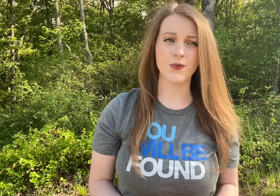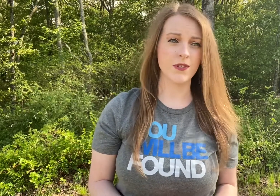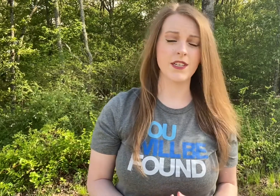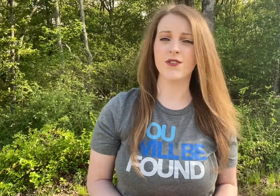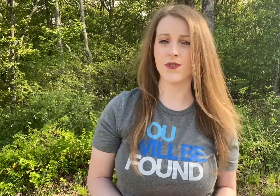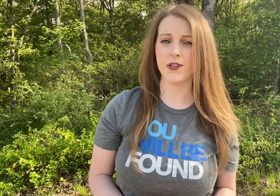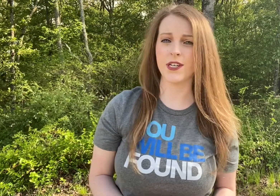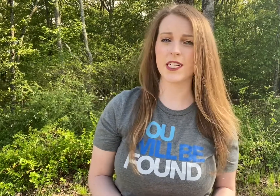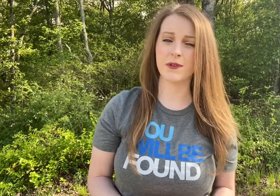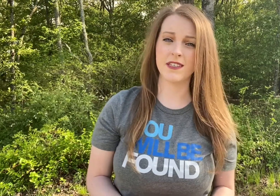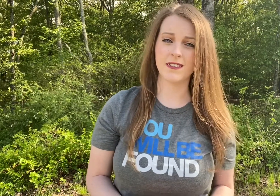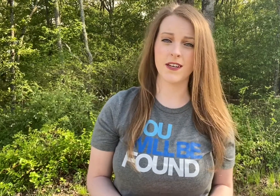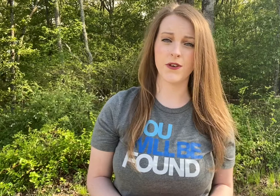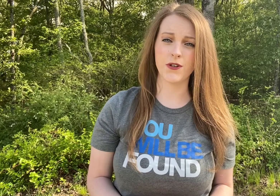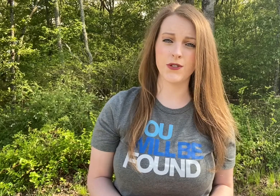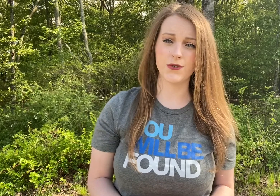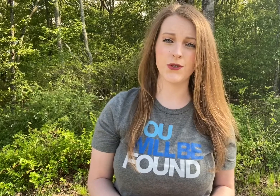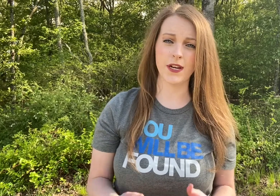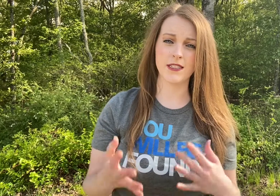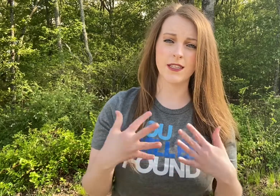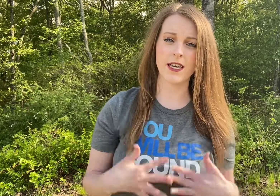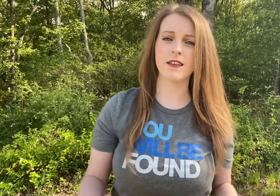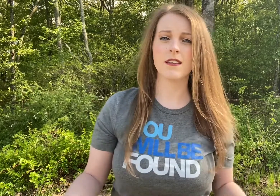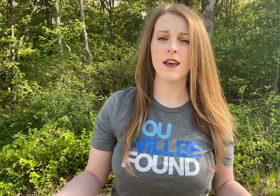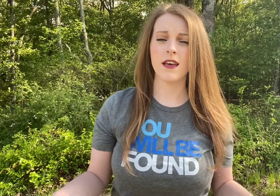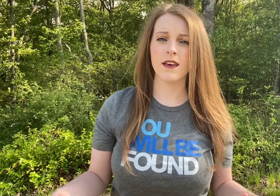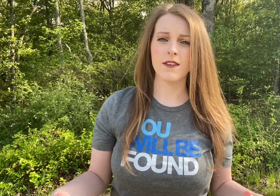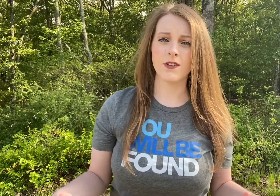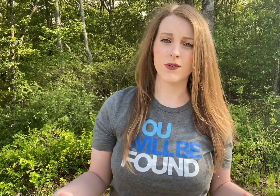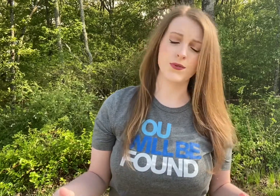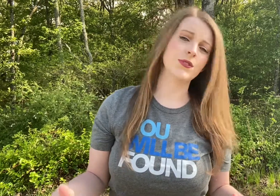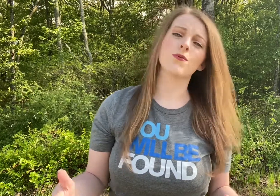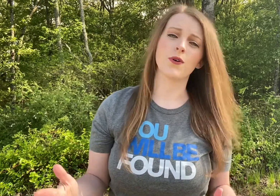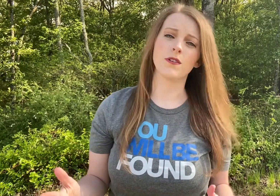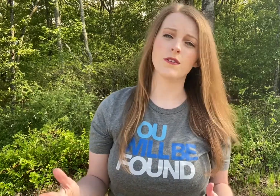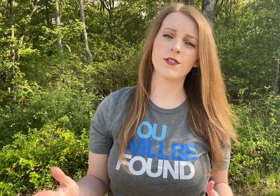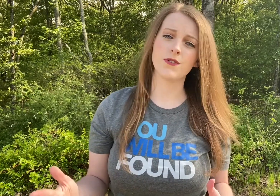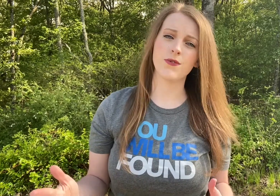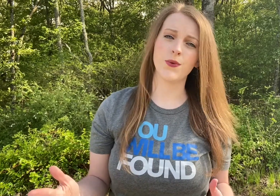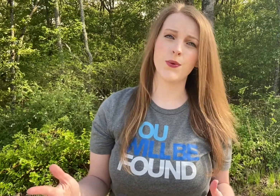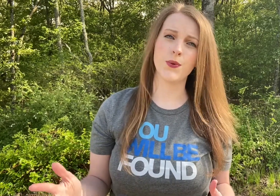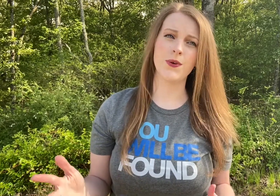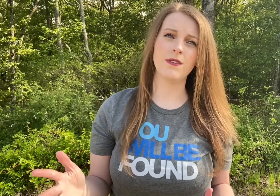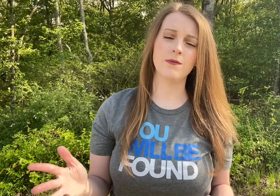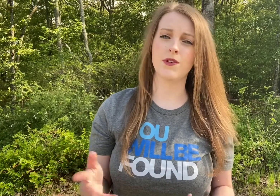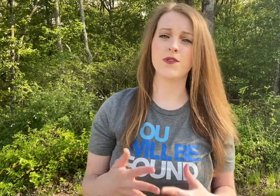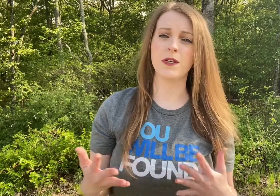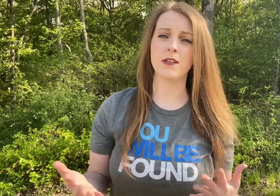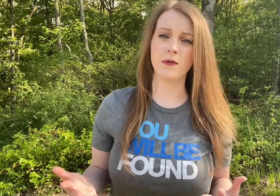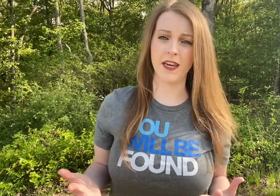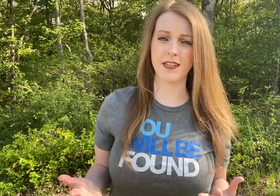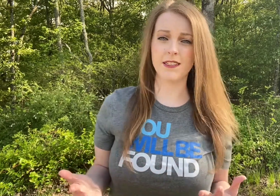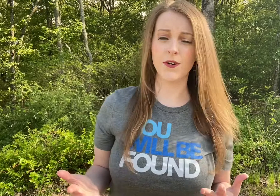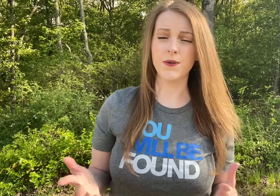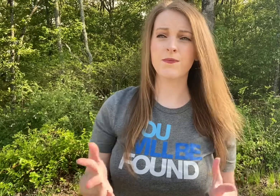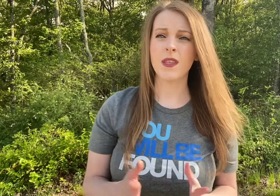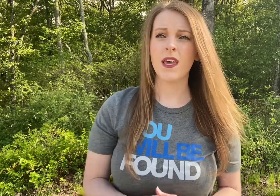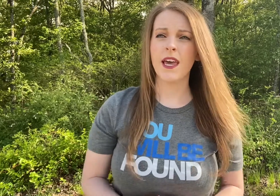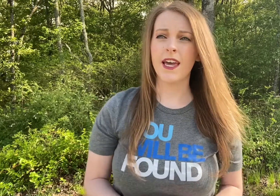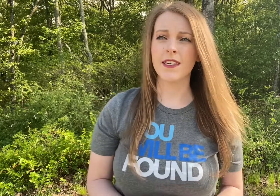relate to the lyrics, but it's another to translate those words through the beautiful medium of ASL and